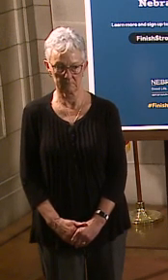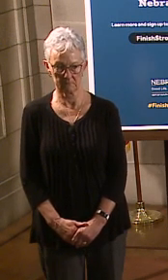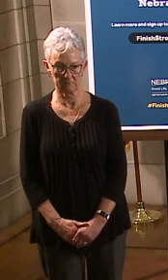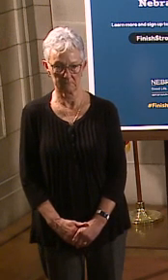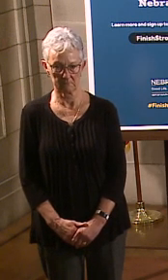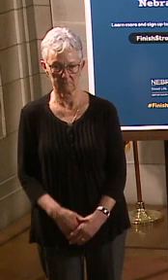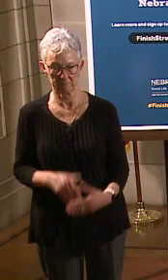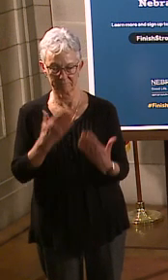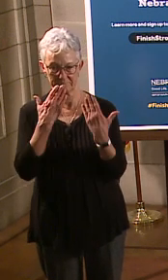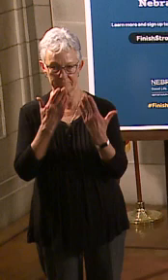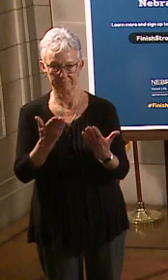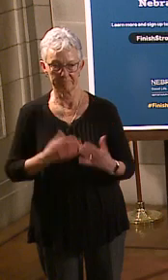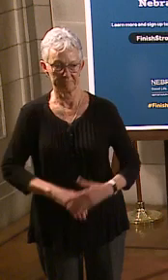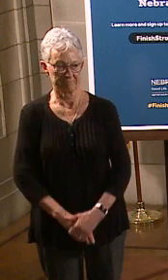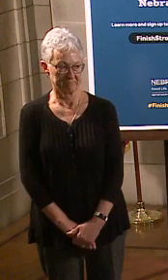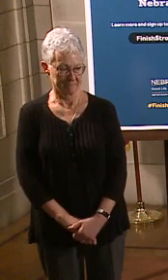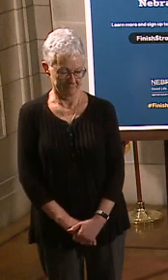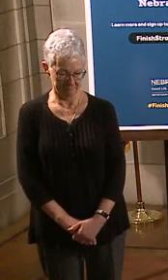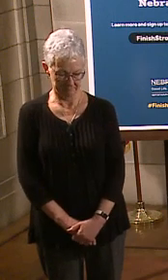Gracias. Thank you.